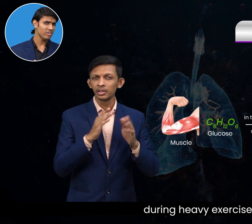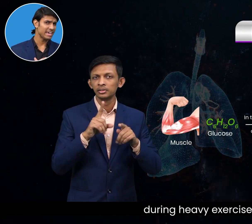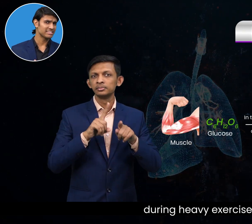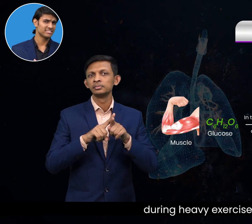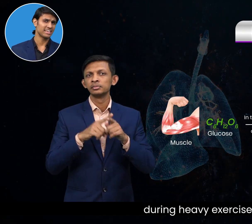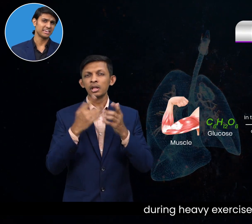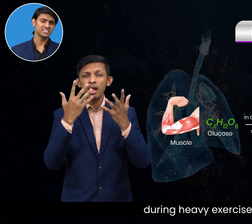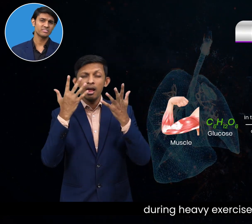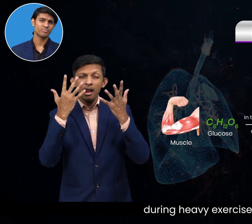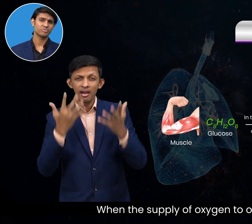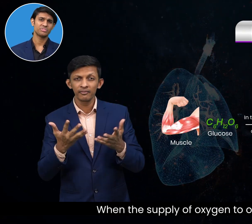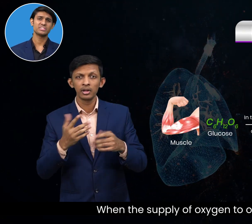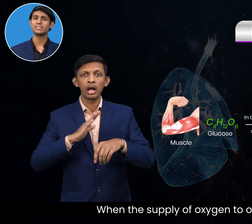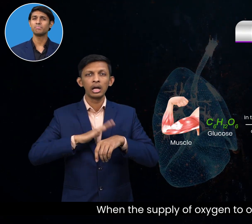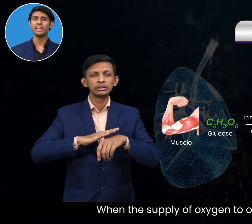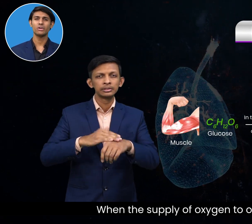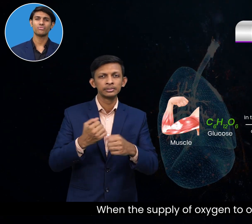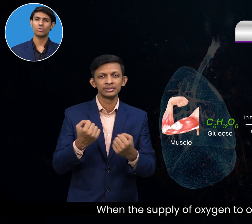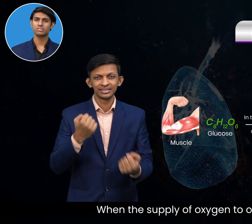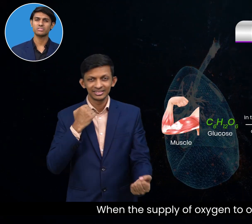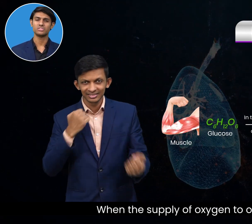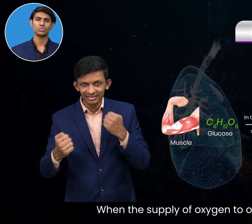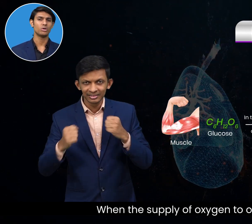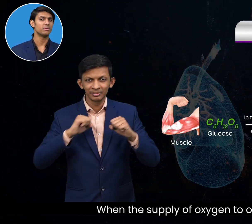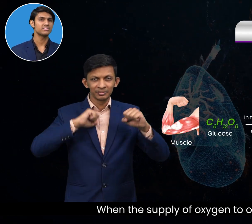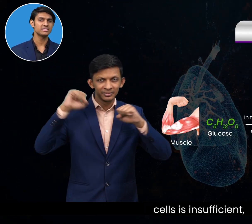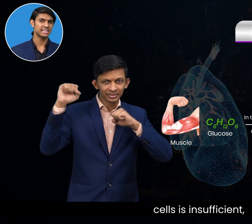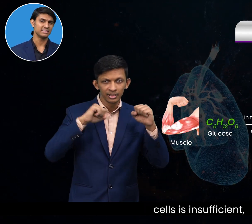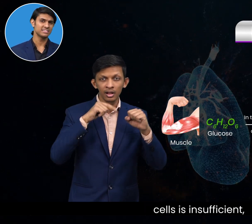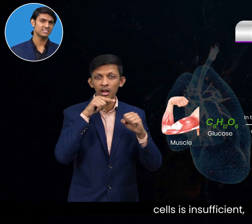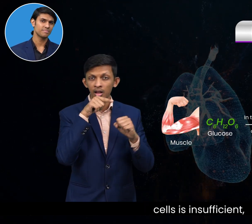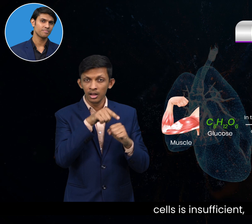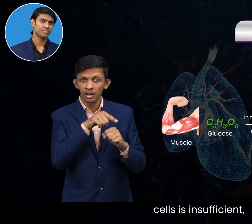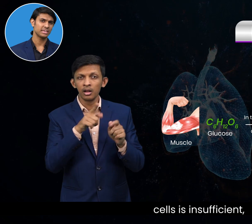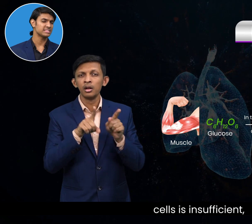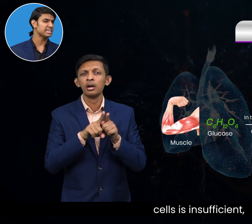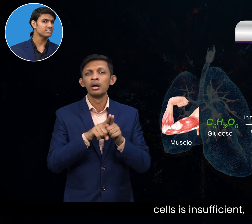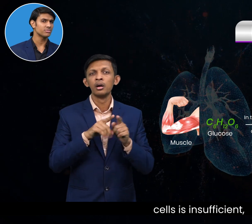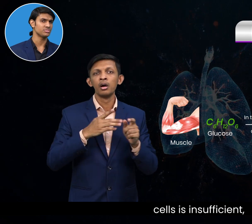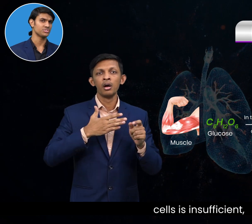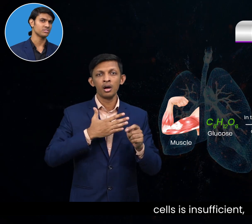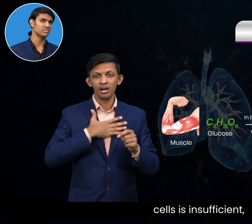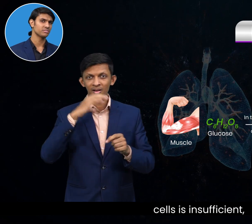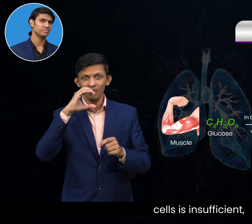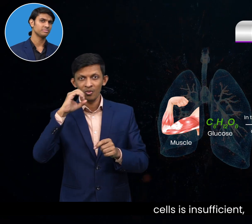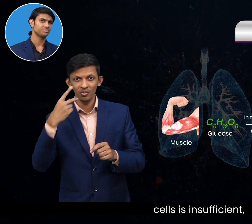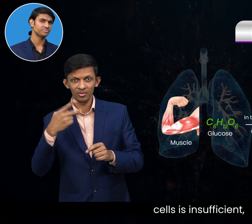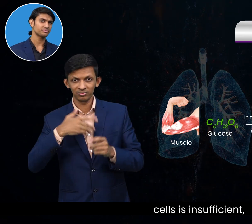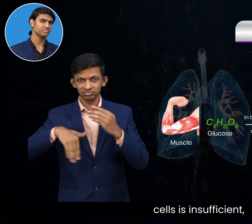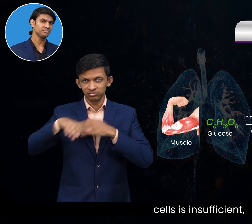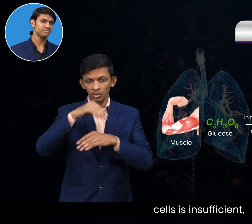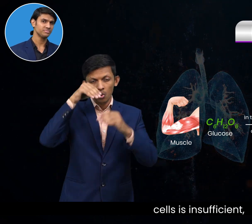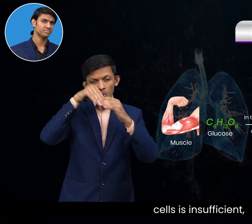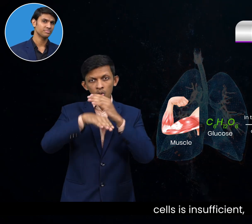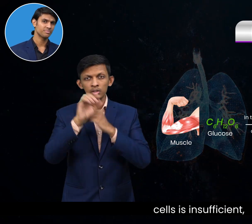During heavy exercise, when the supply of oxygen to our muscle cells is insufficient,